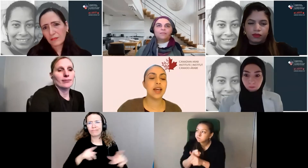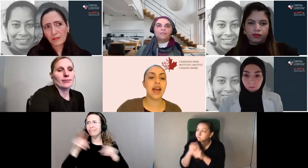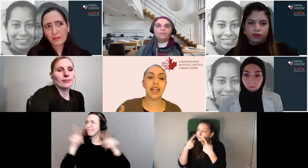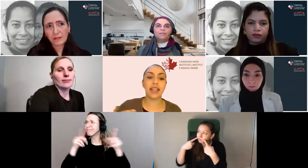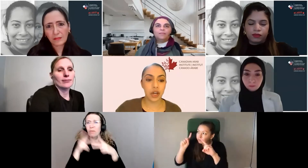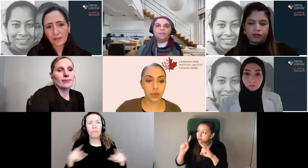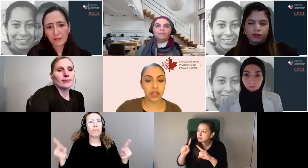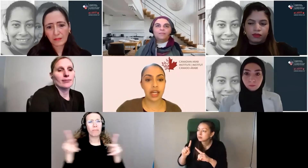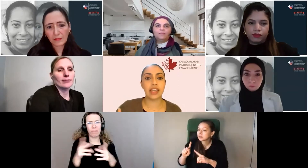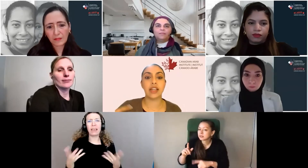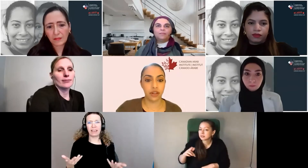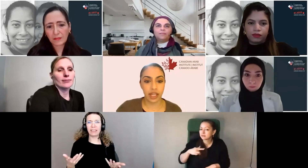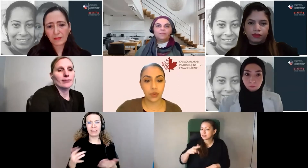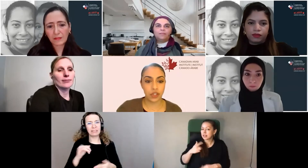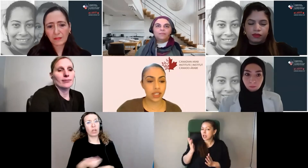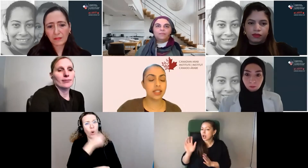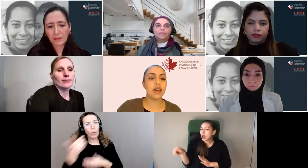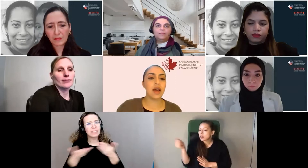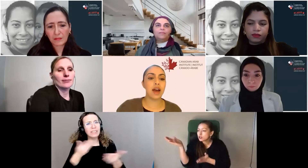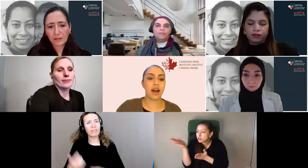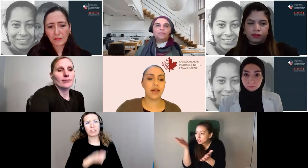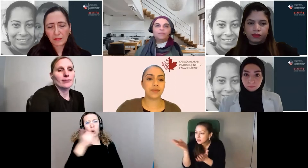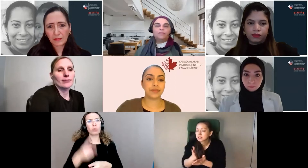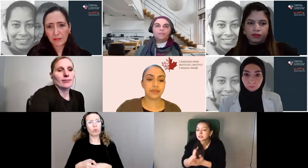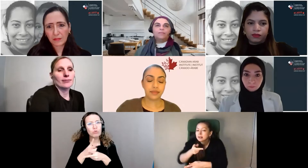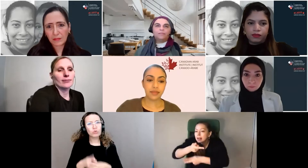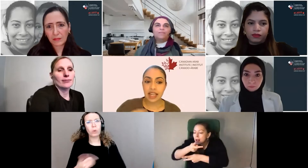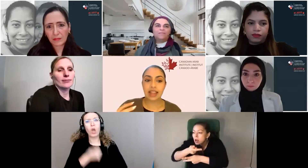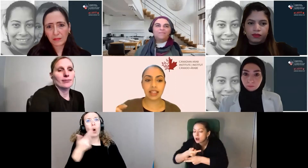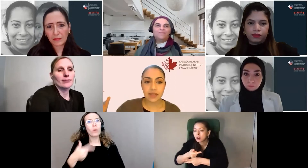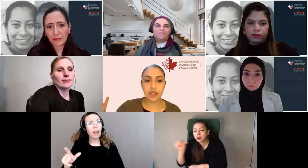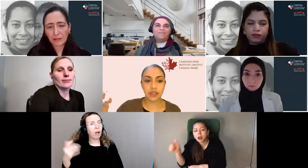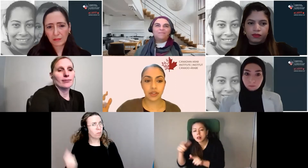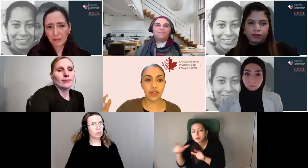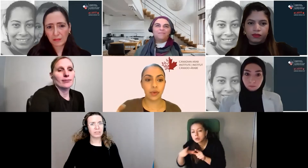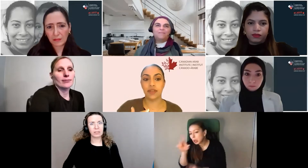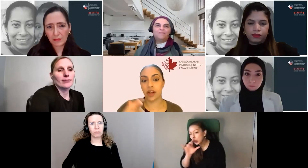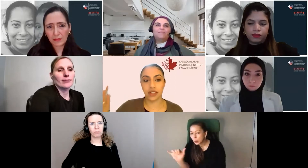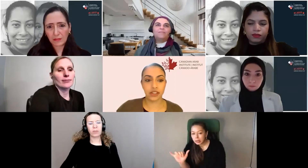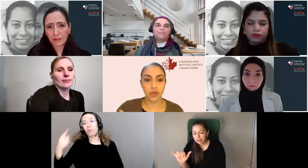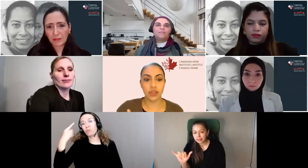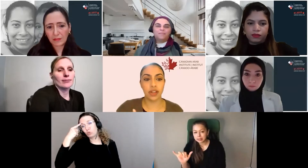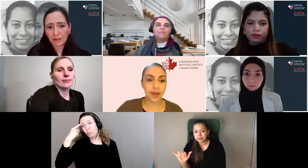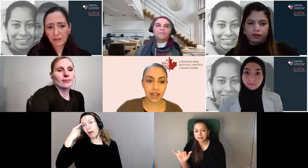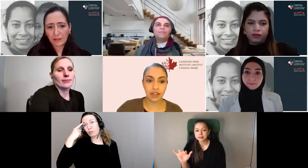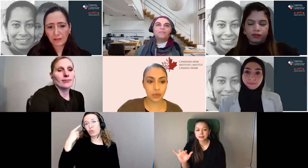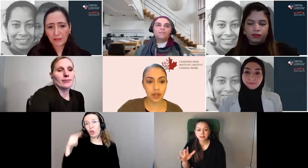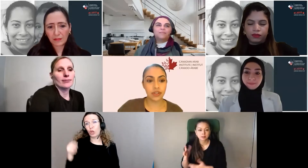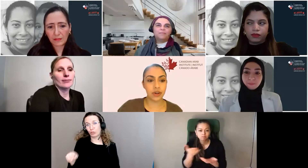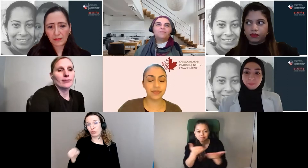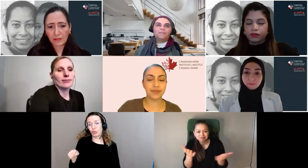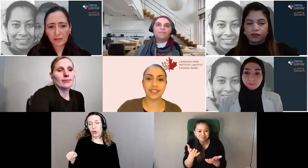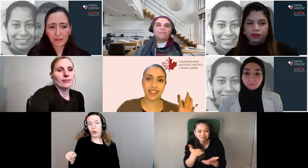services and care would look like in other languages. And I think that speaks to the work of other individuals on this panel as